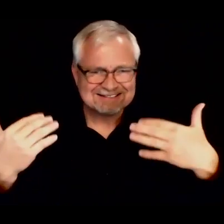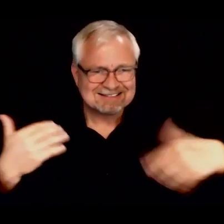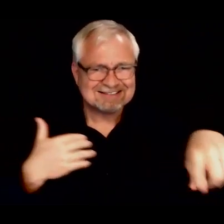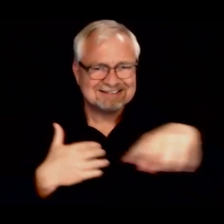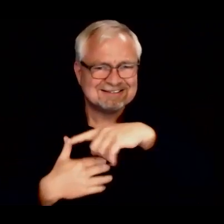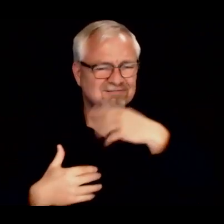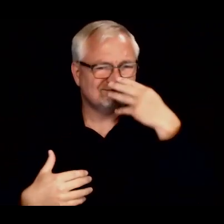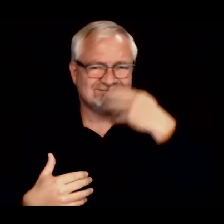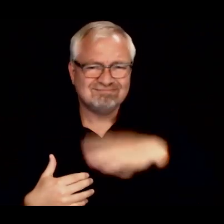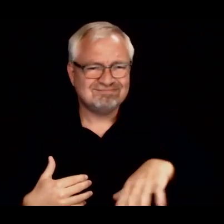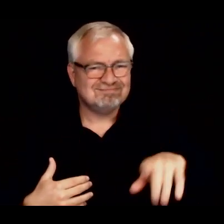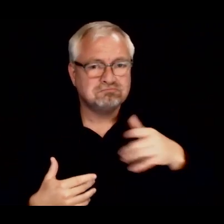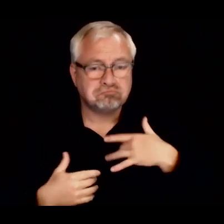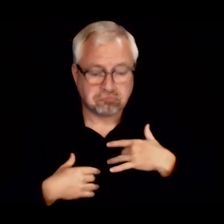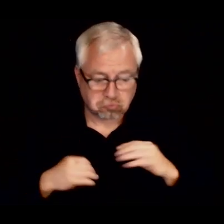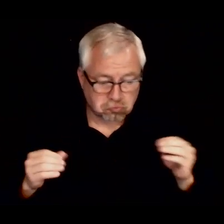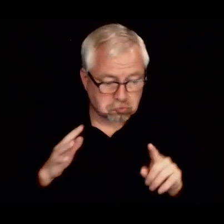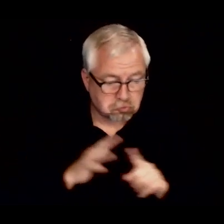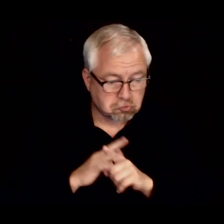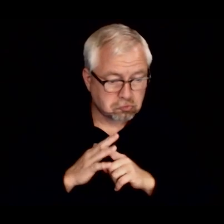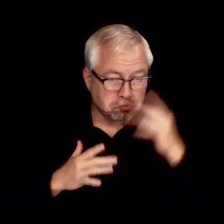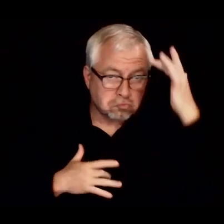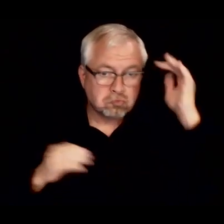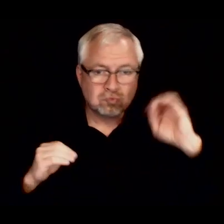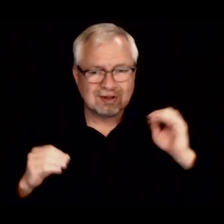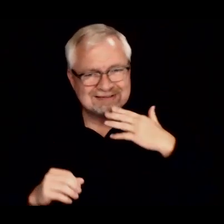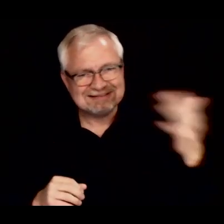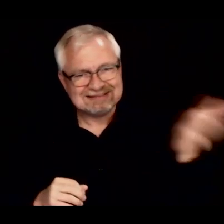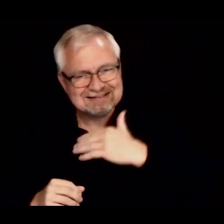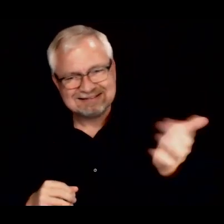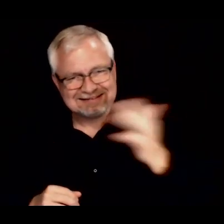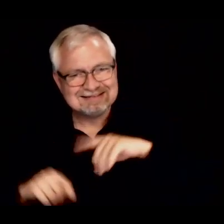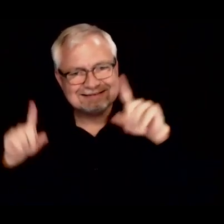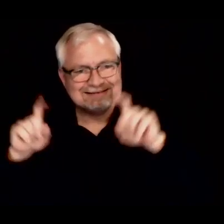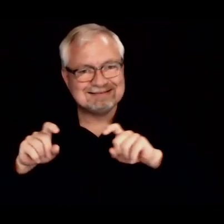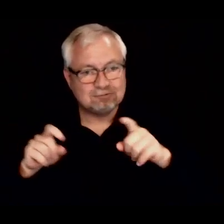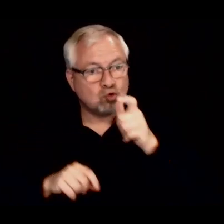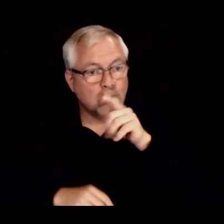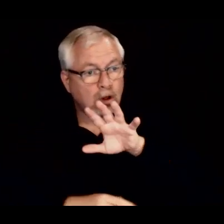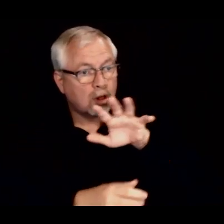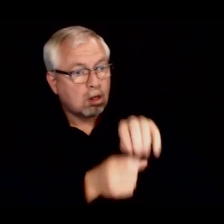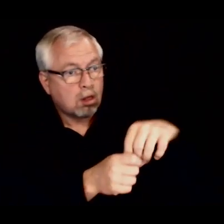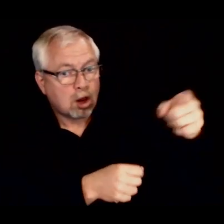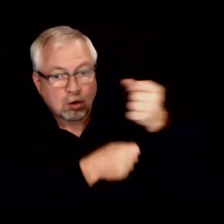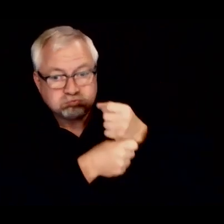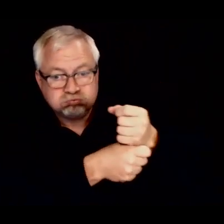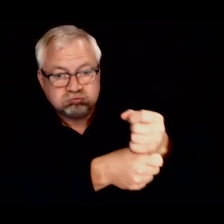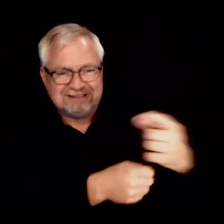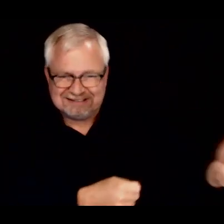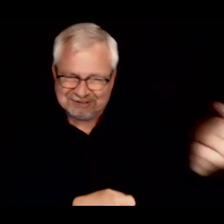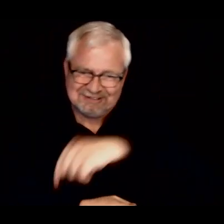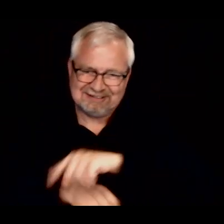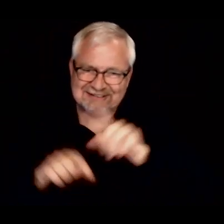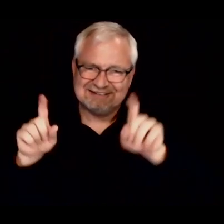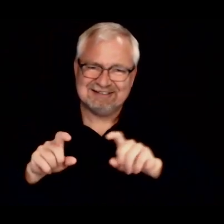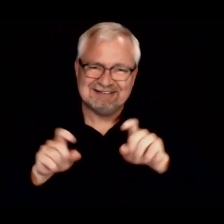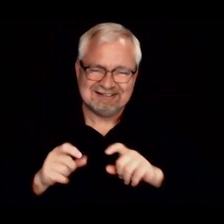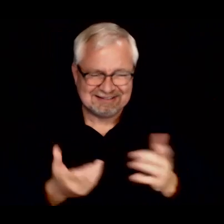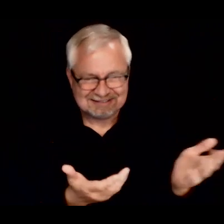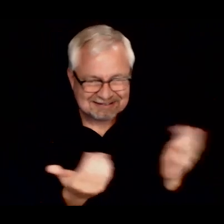have participated in events over the last weeks, as well as having the special community